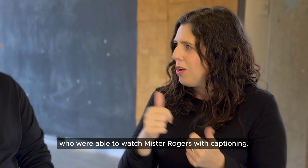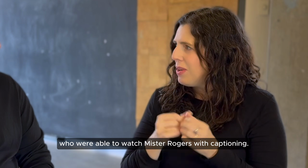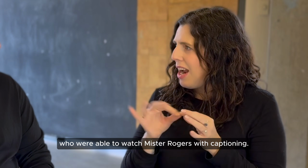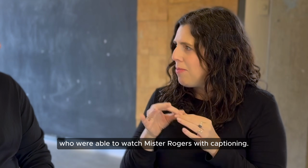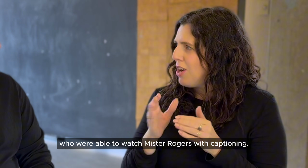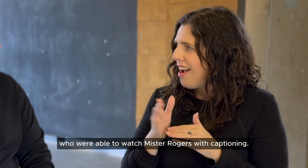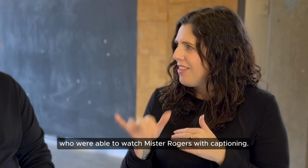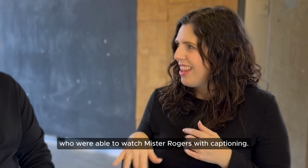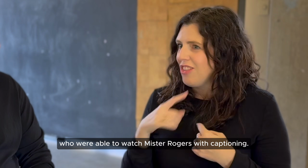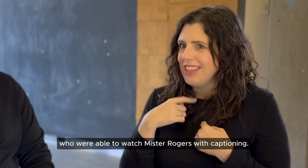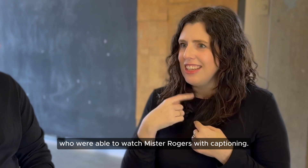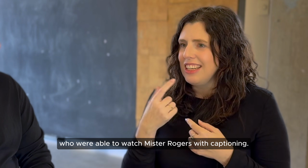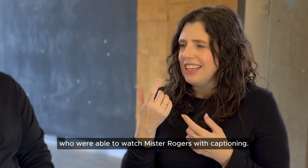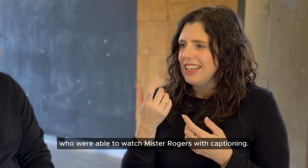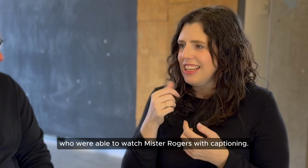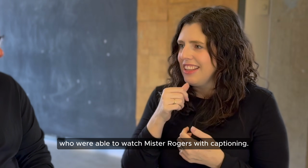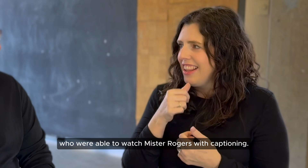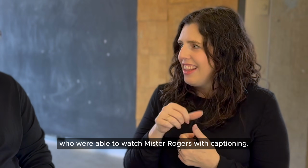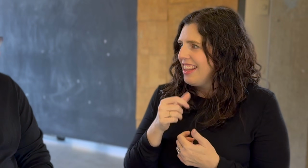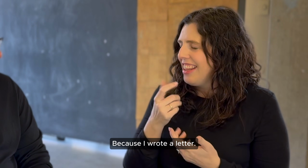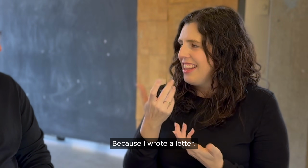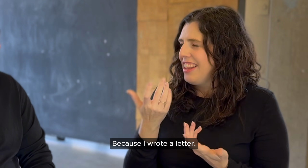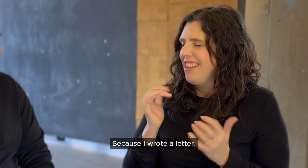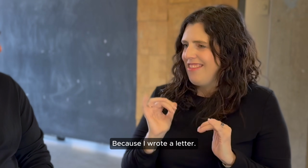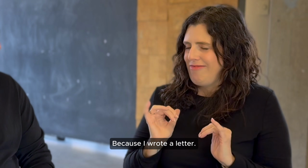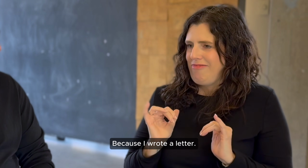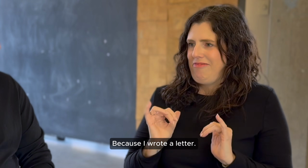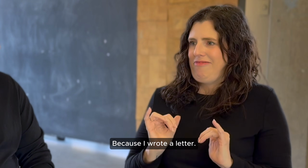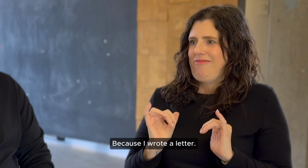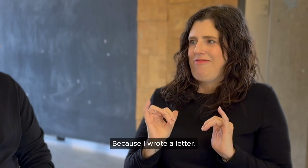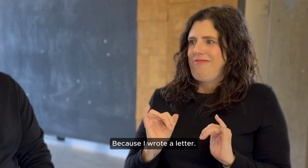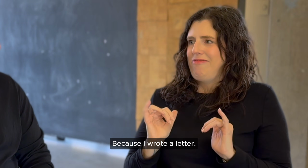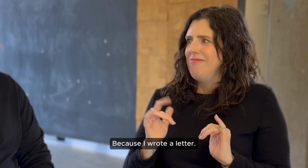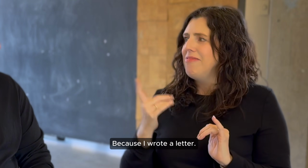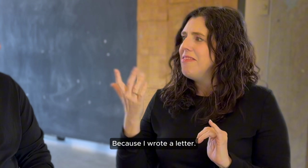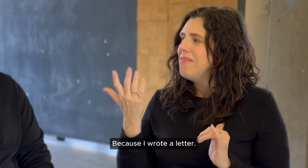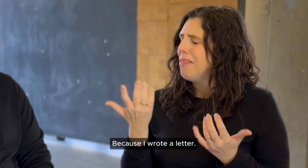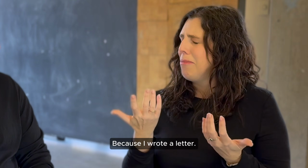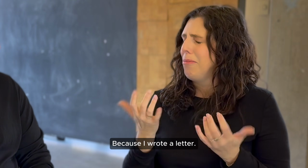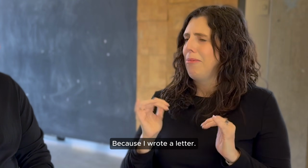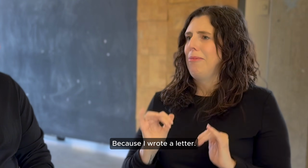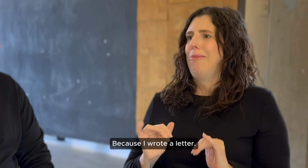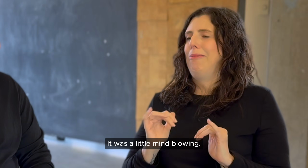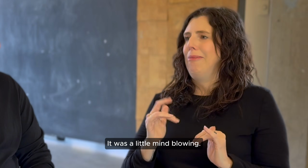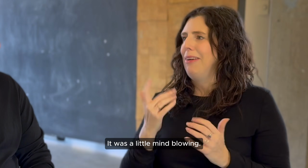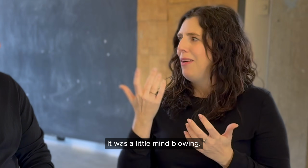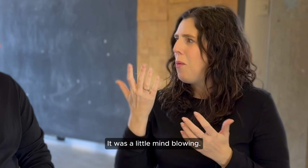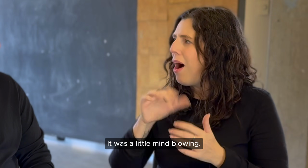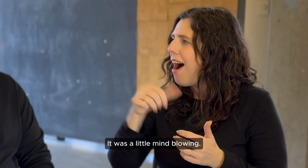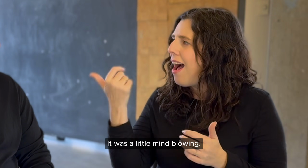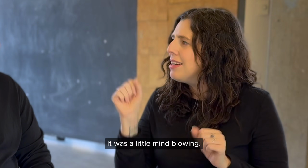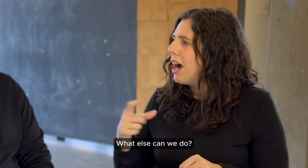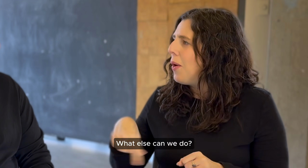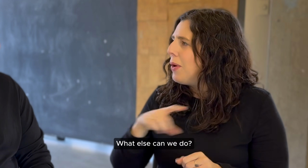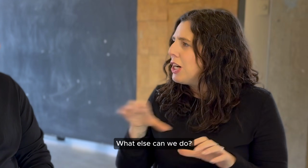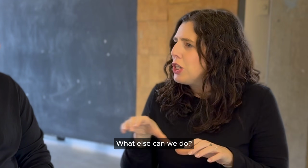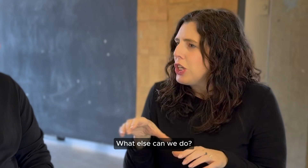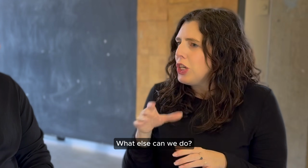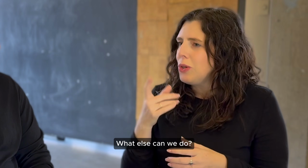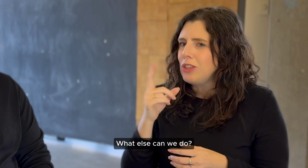to watch Mr. Rogers with captioning because I wrote a letter. It was a little mind blowing. Like, what else can we